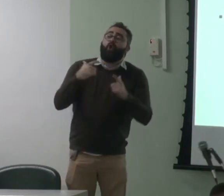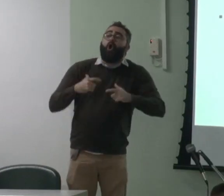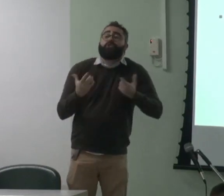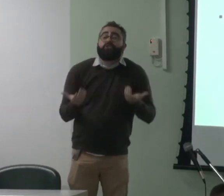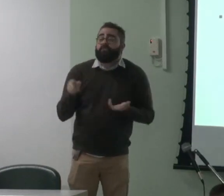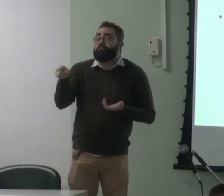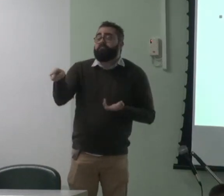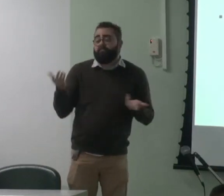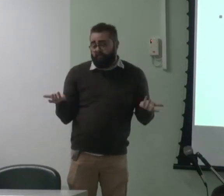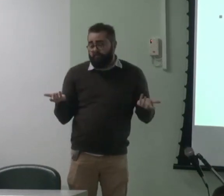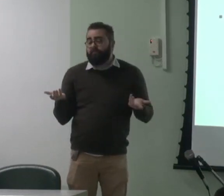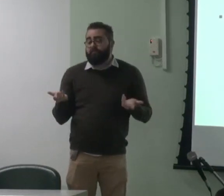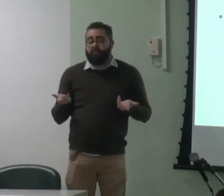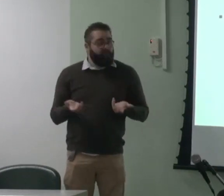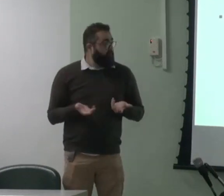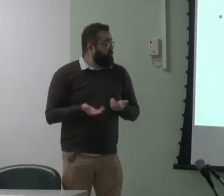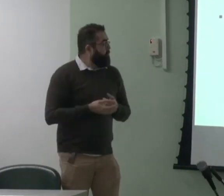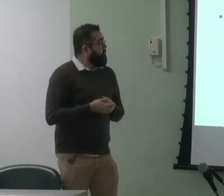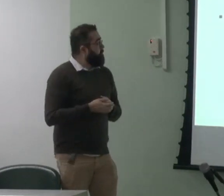I will